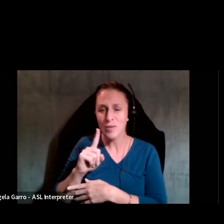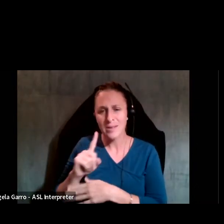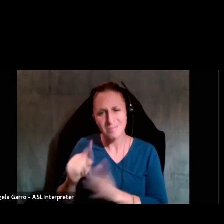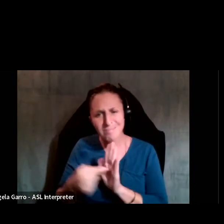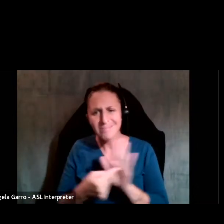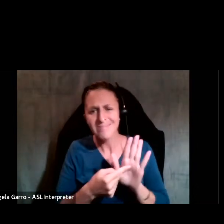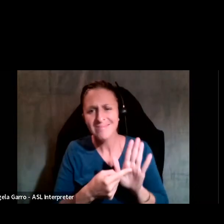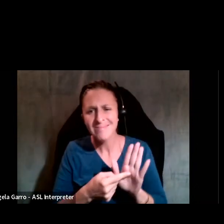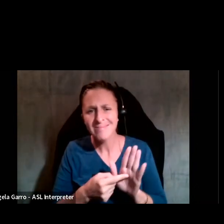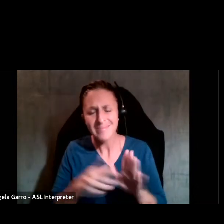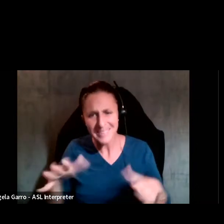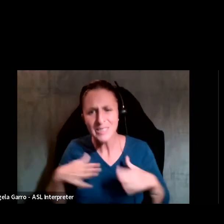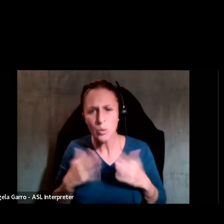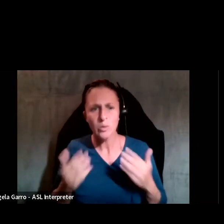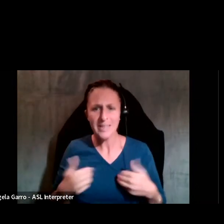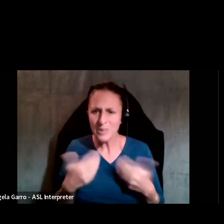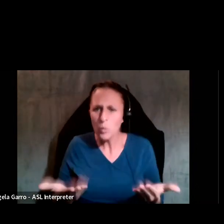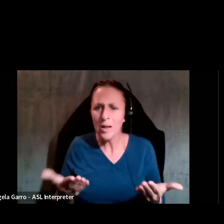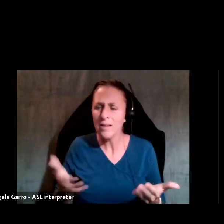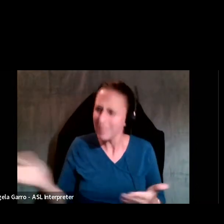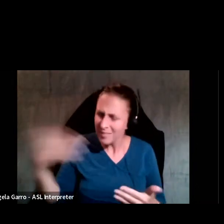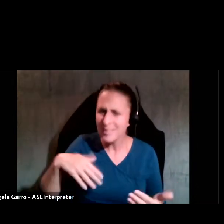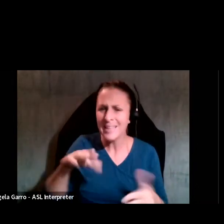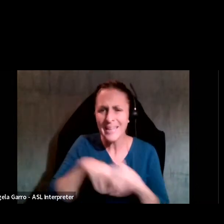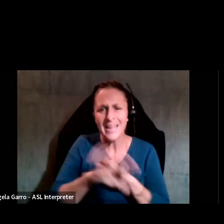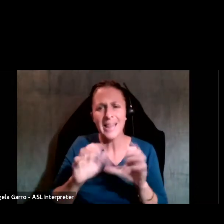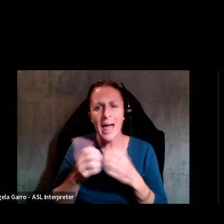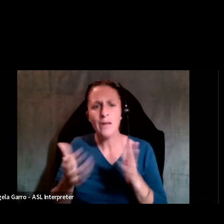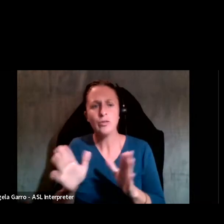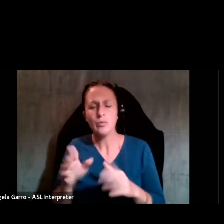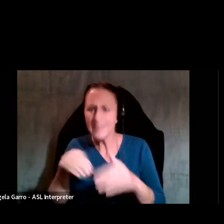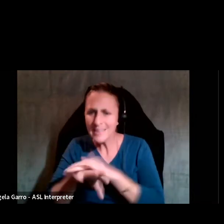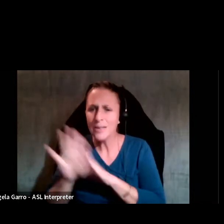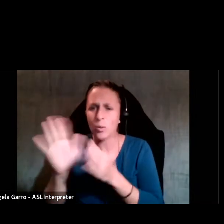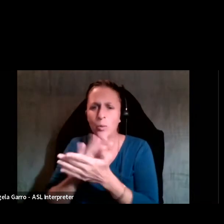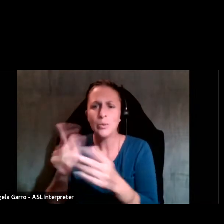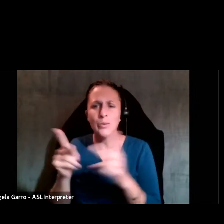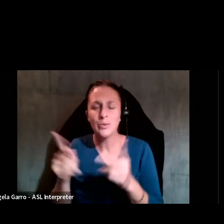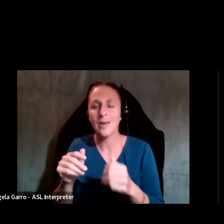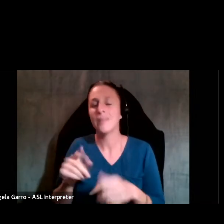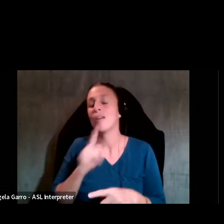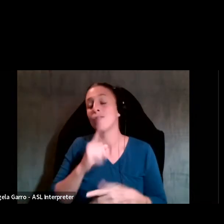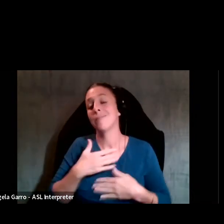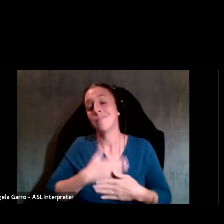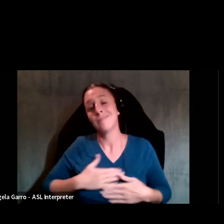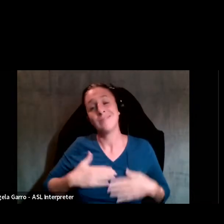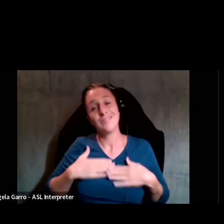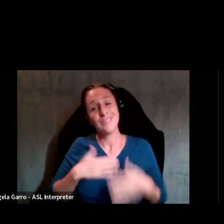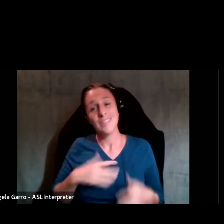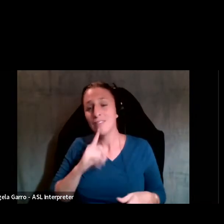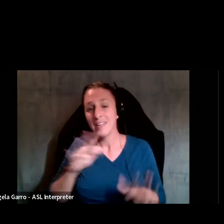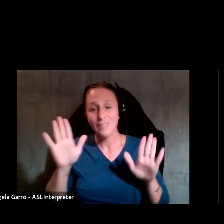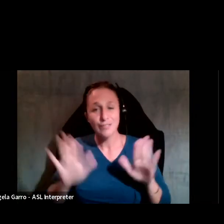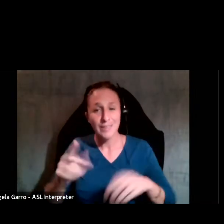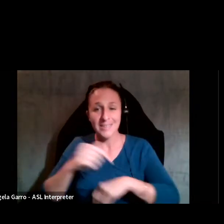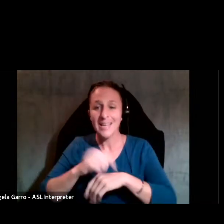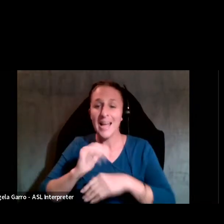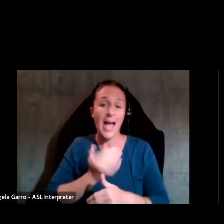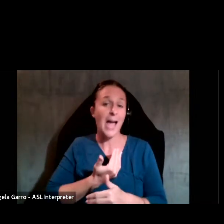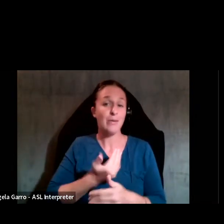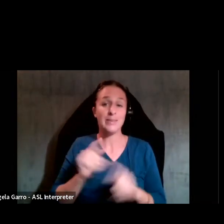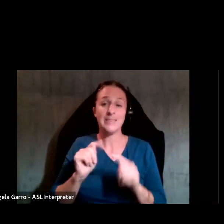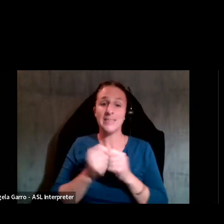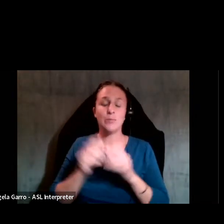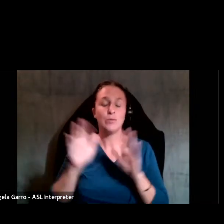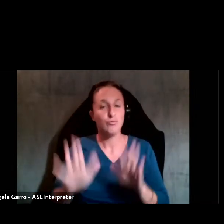into classrooms, get to your school sites, all those things. So I really appreciated it. I had a great time. Our team did a great job